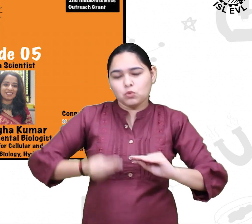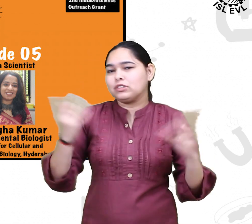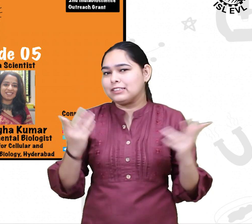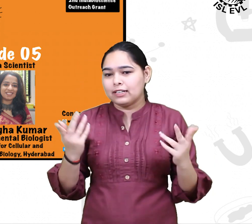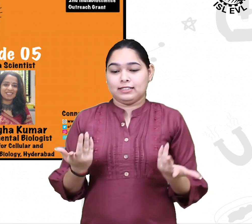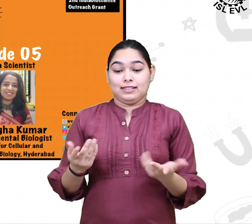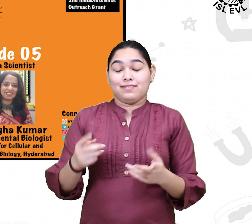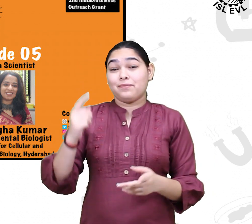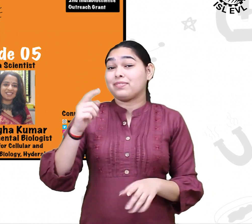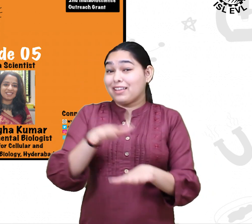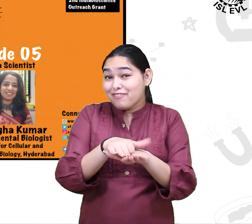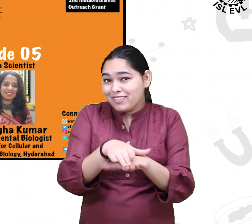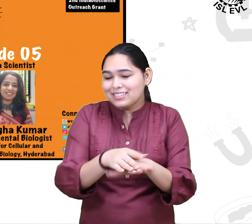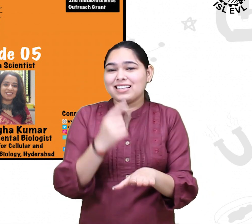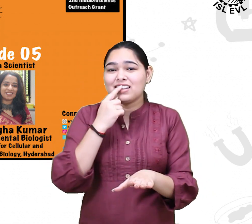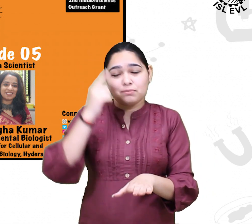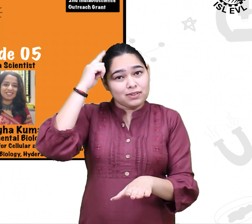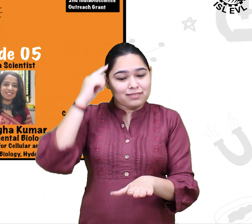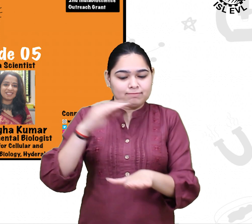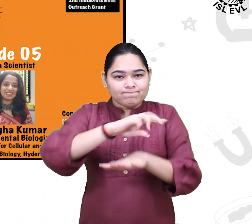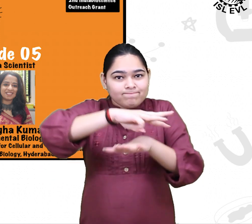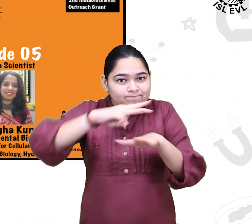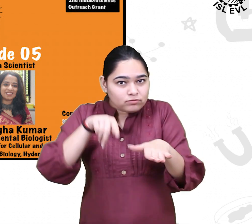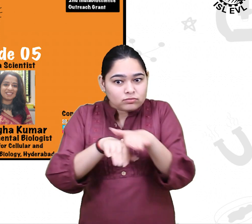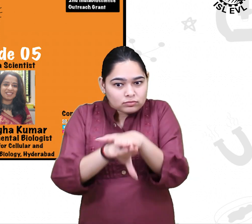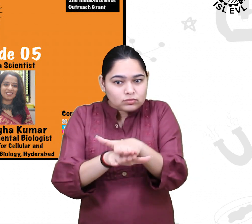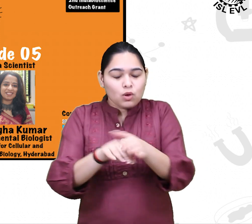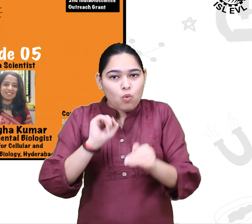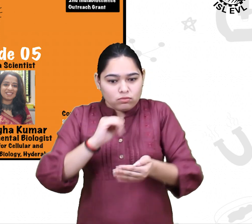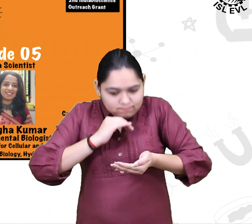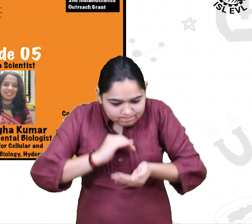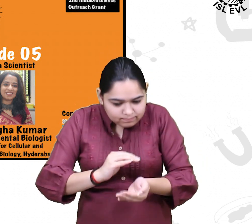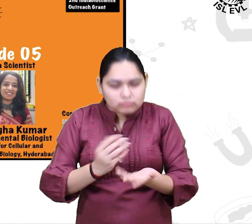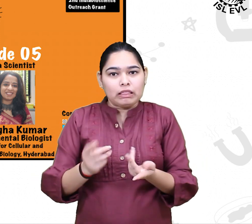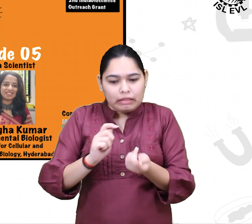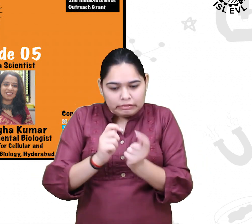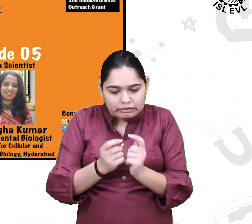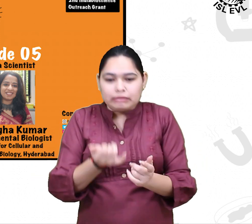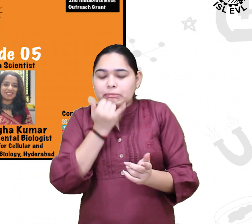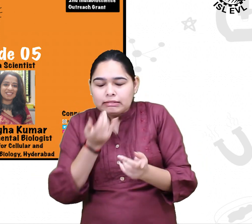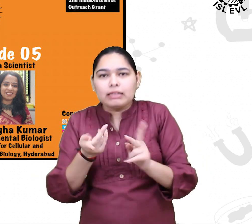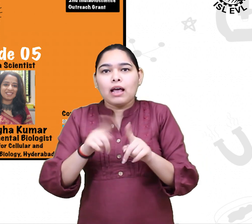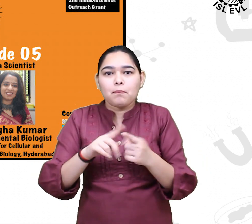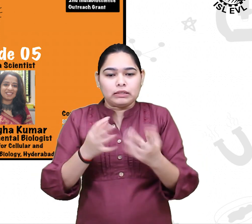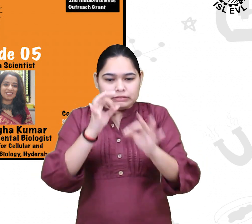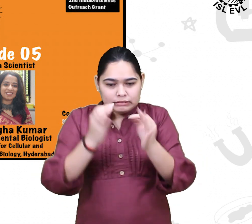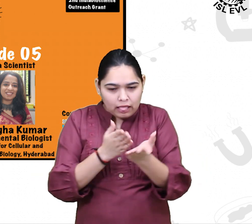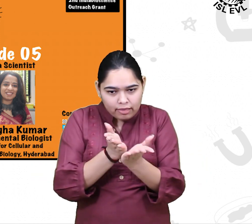animals, zebrafish embryos, develop and how errors during cell division causes embryos to